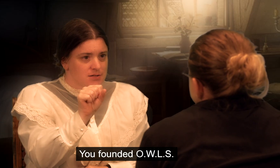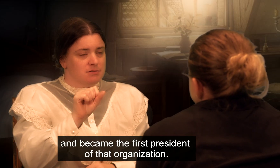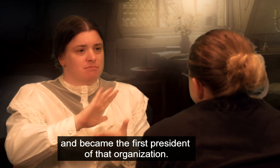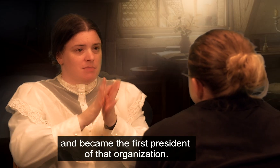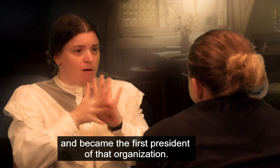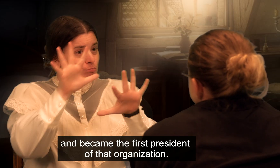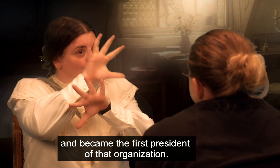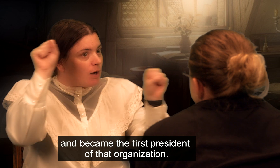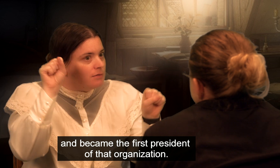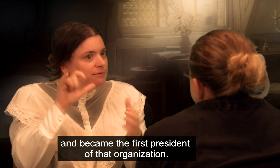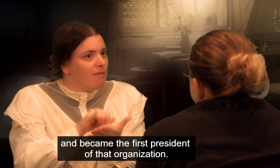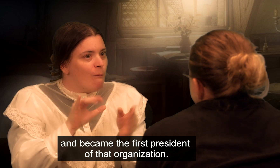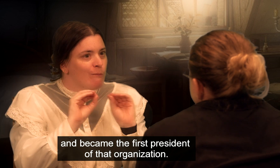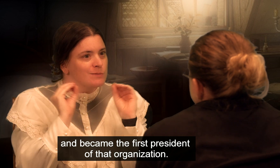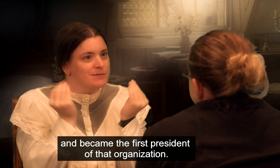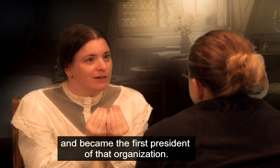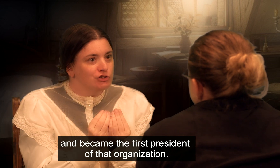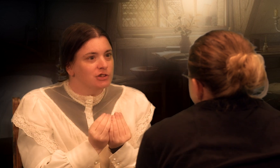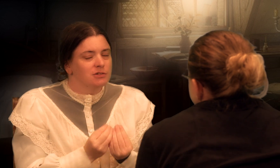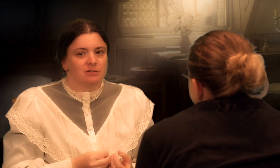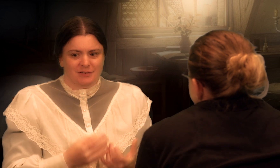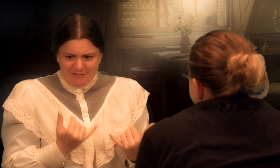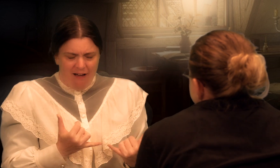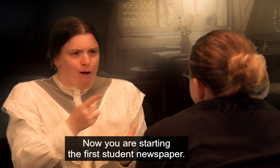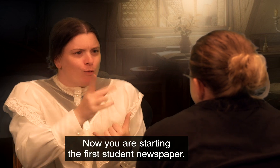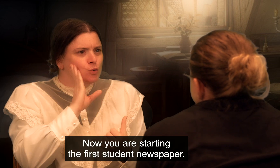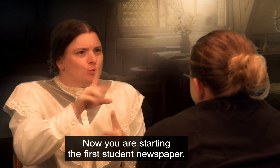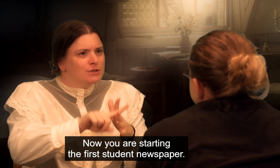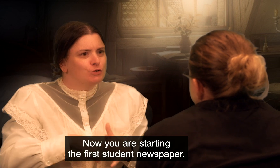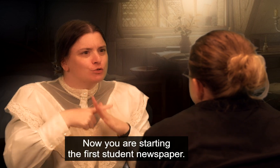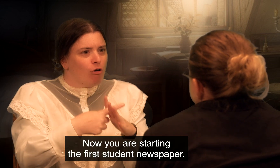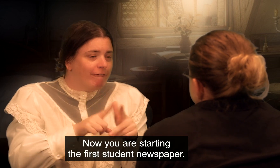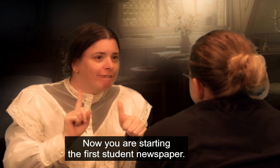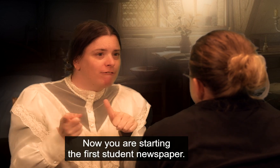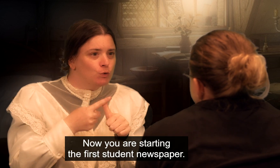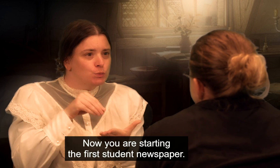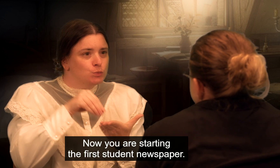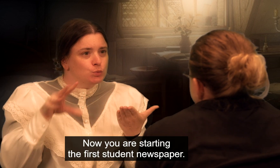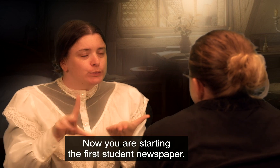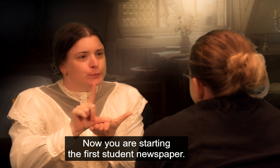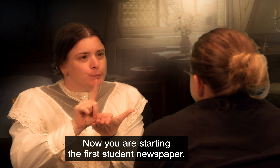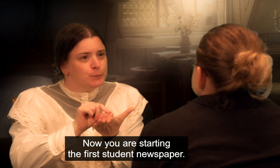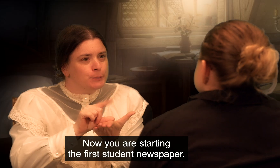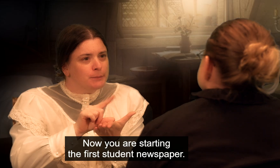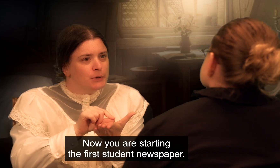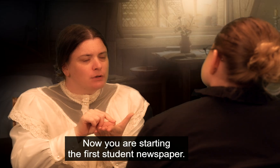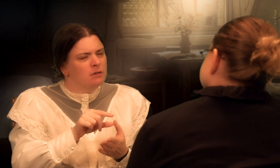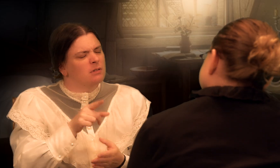and became the first president of that organization. Now you are starting the first student newspaper. What